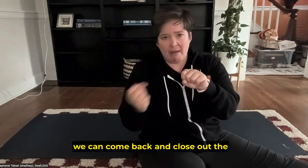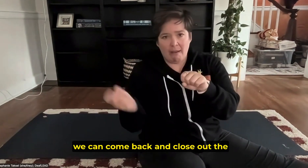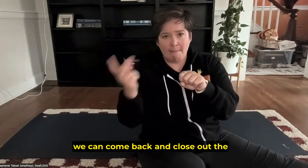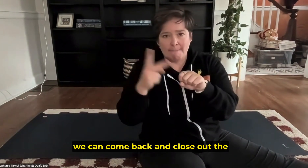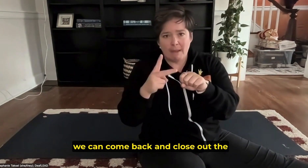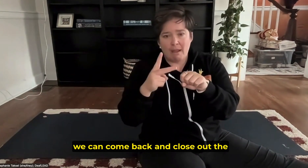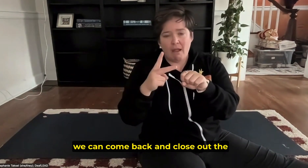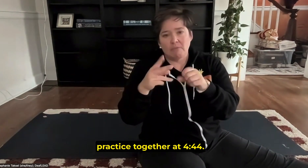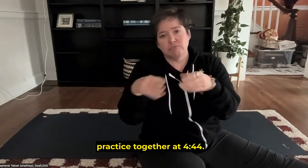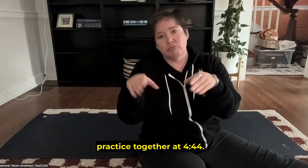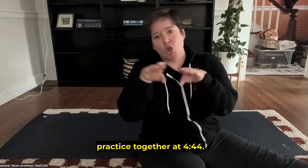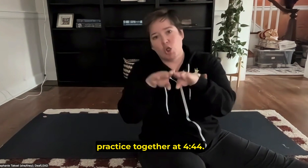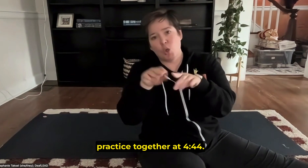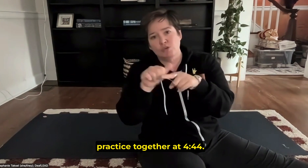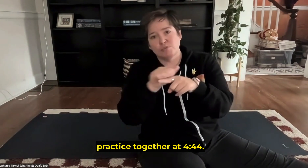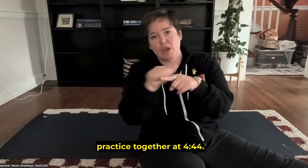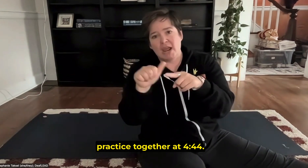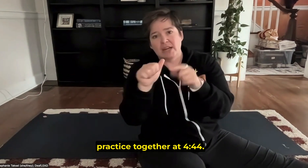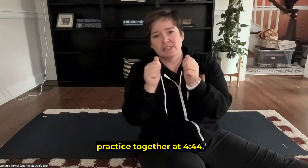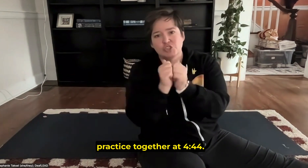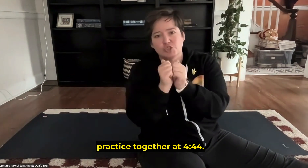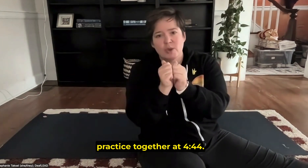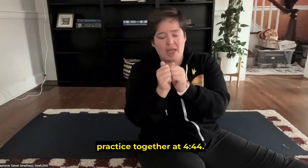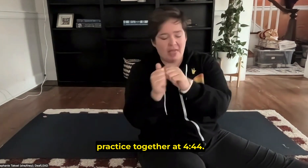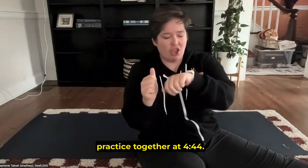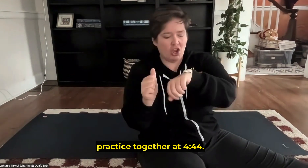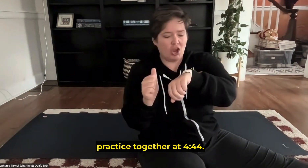close out the practice together at 4:44.